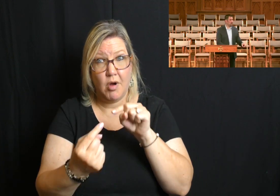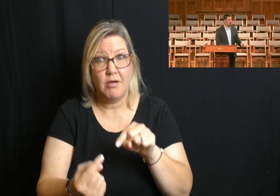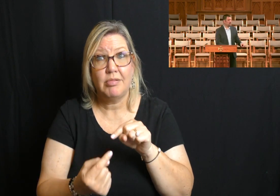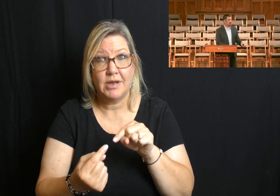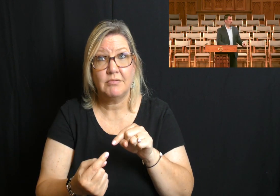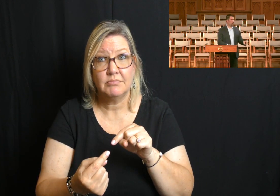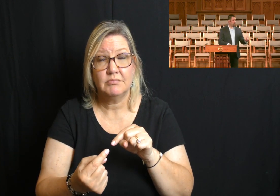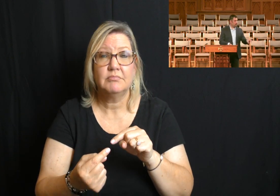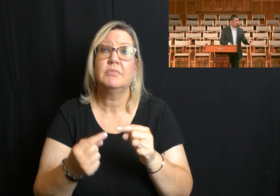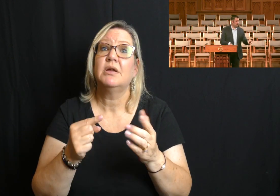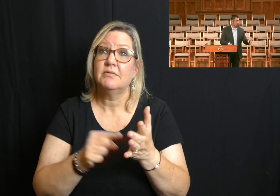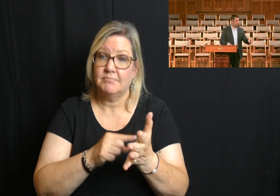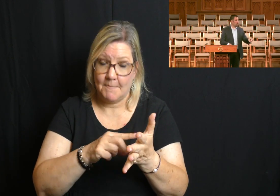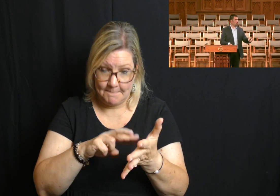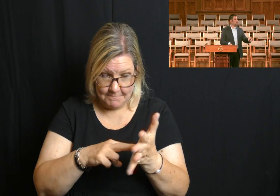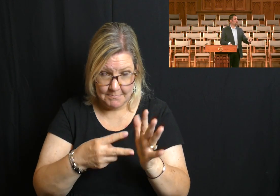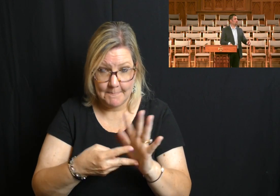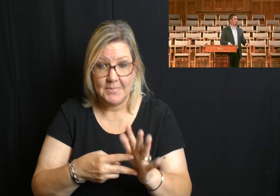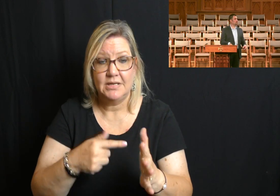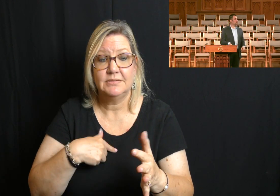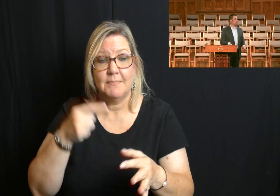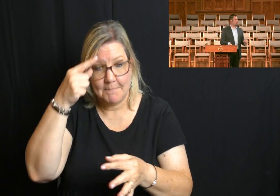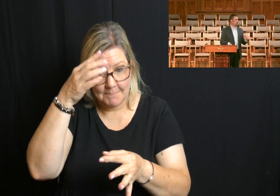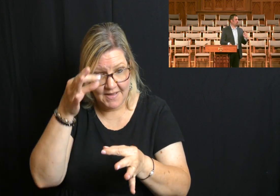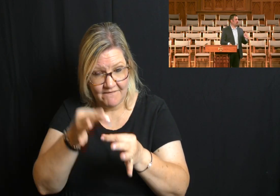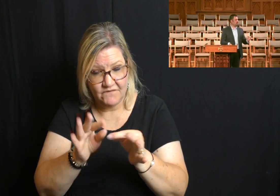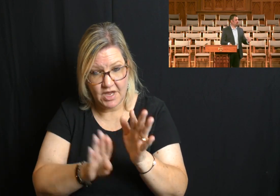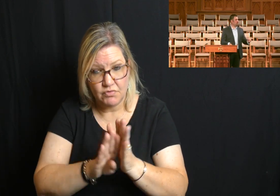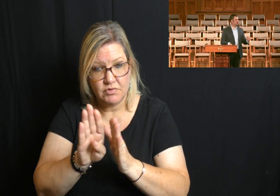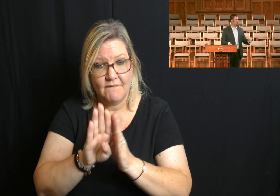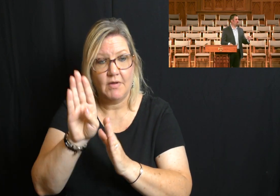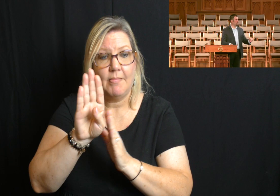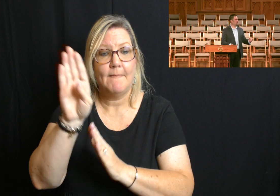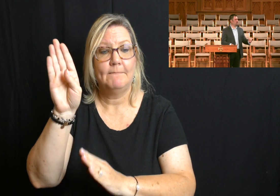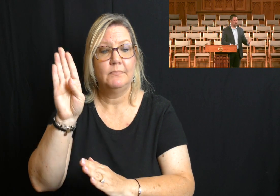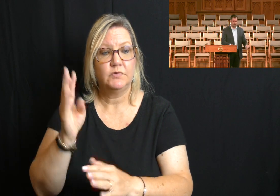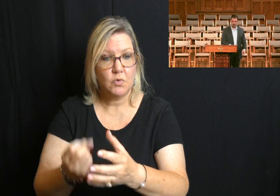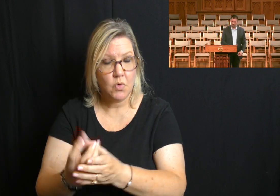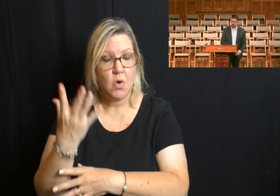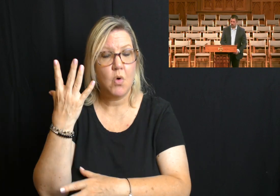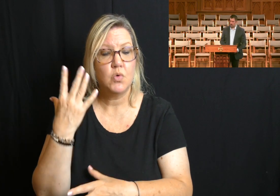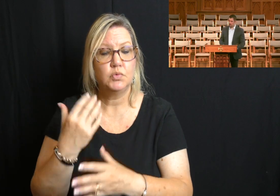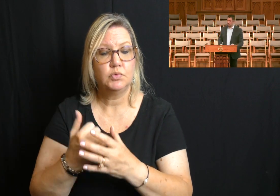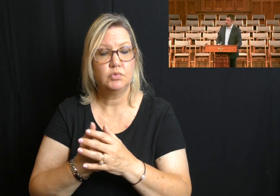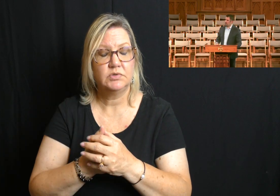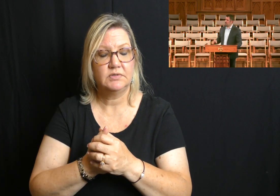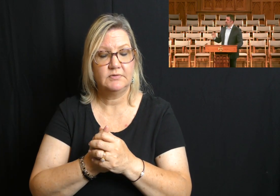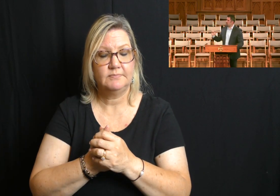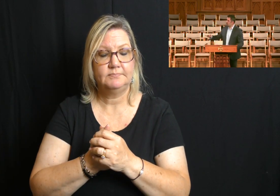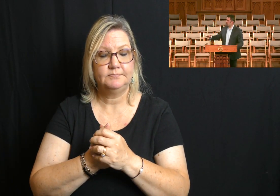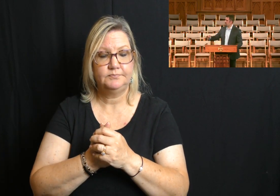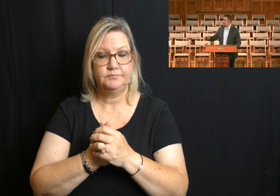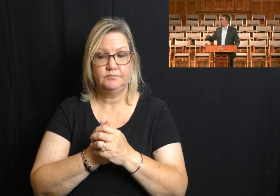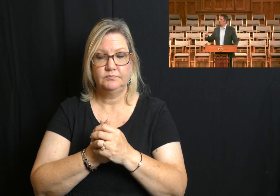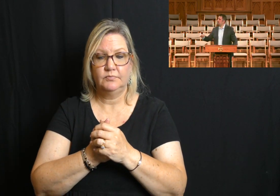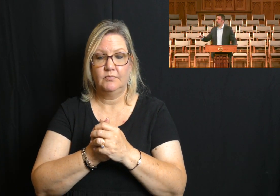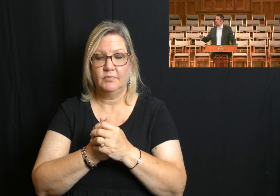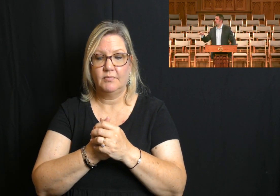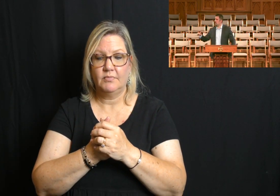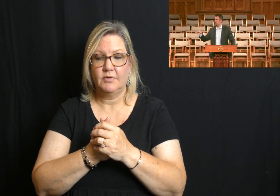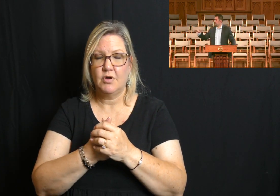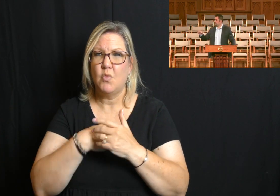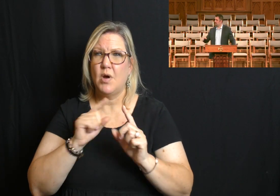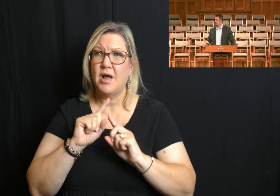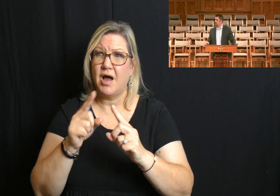fire, my memory grows. My memory of how good God has been to me. When he puts me through the fire, the